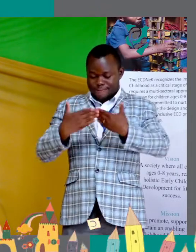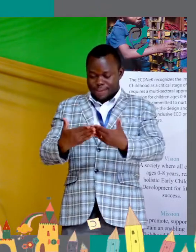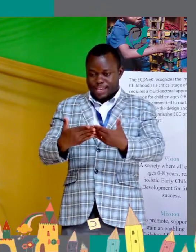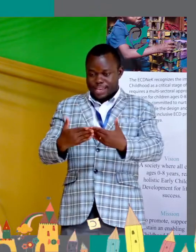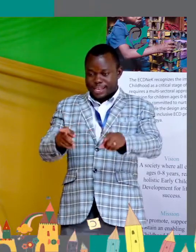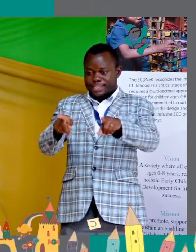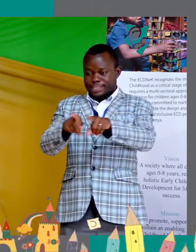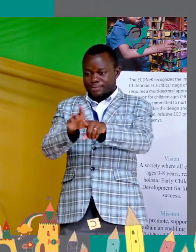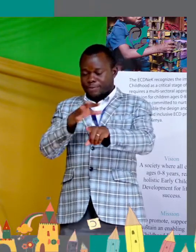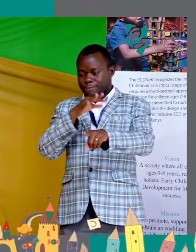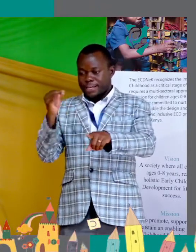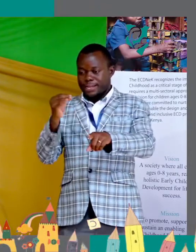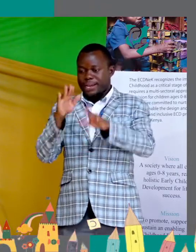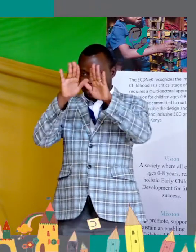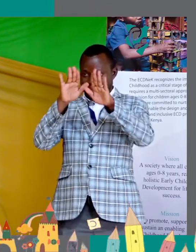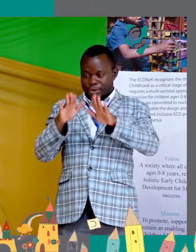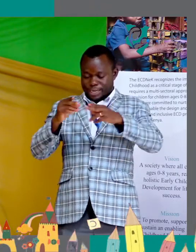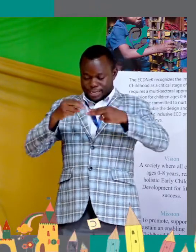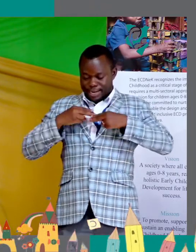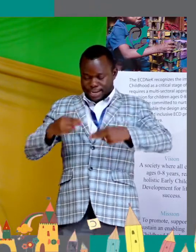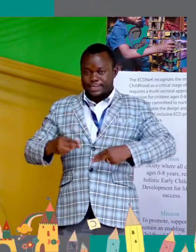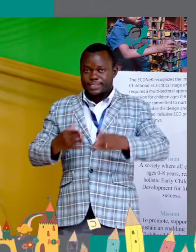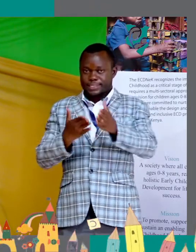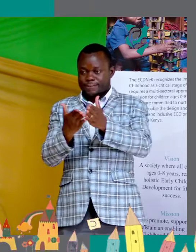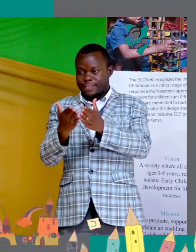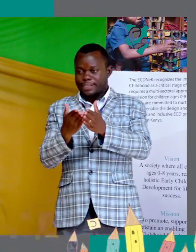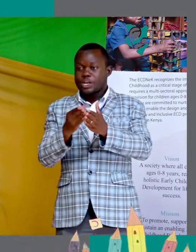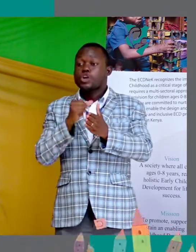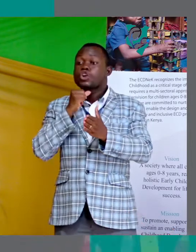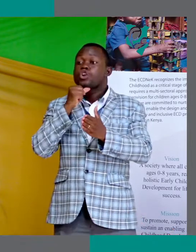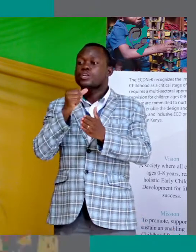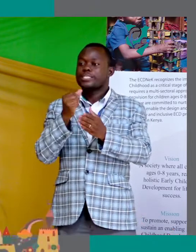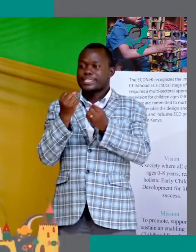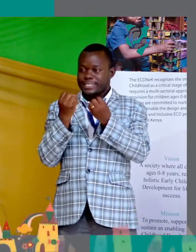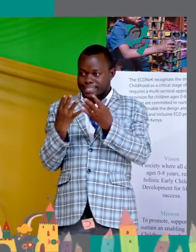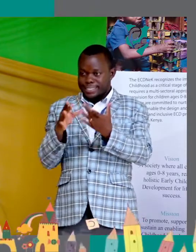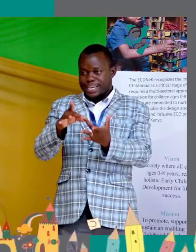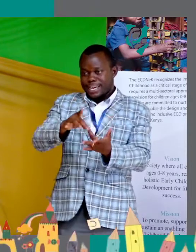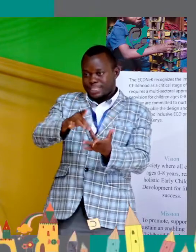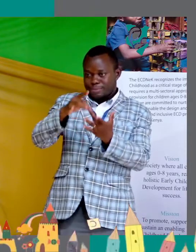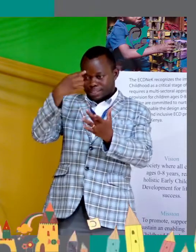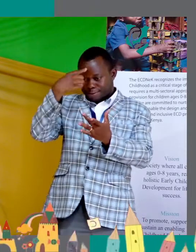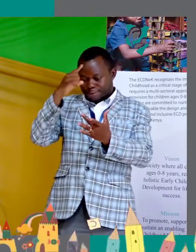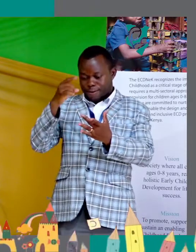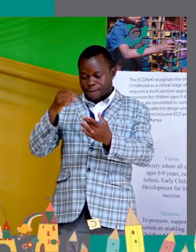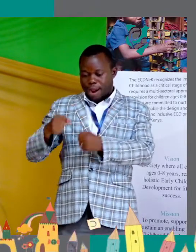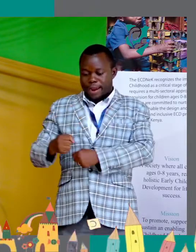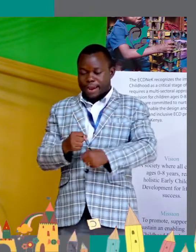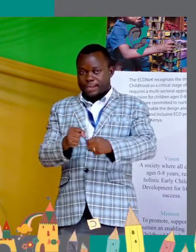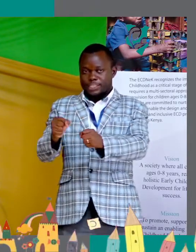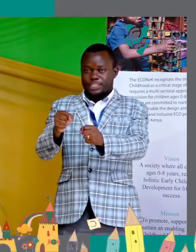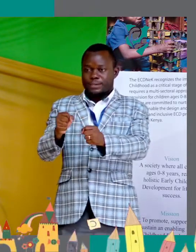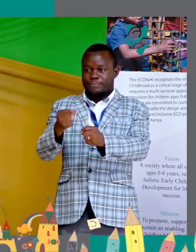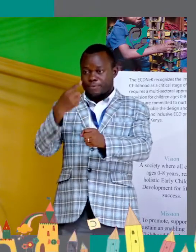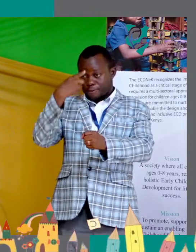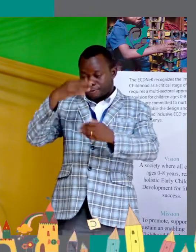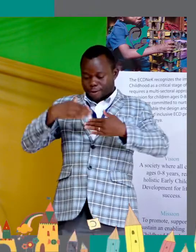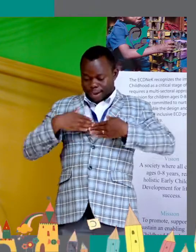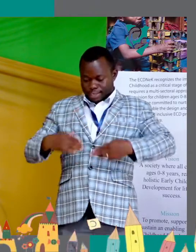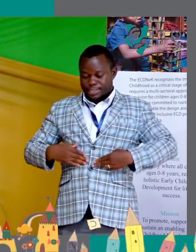maintaining the delivery of essential health services. That has not been easy, especially to a health system that is already